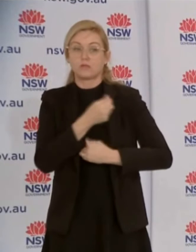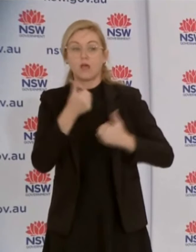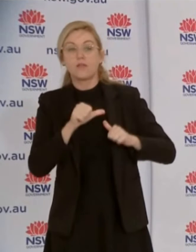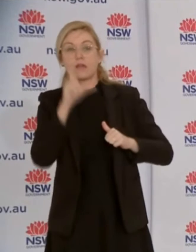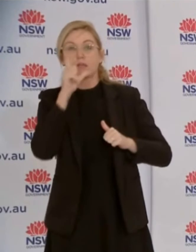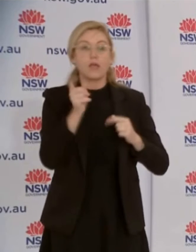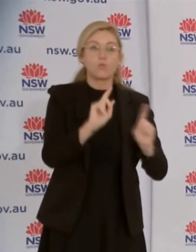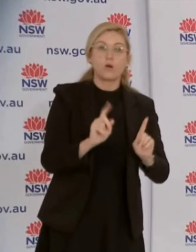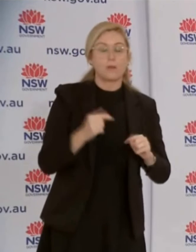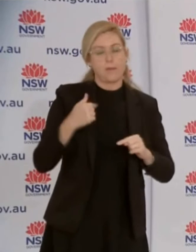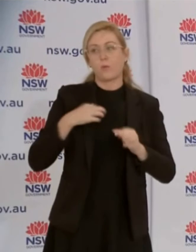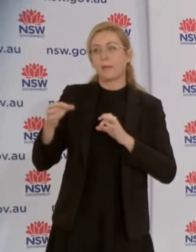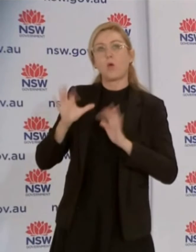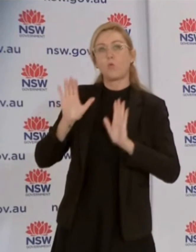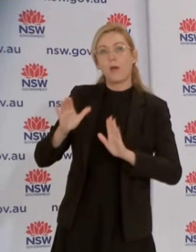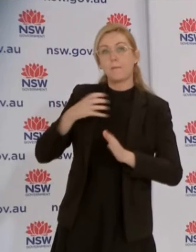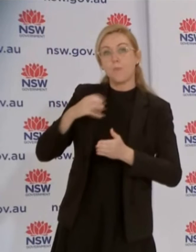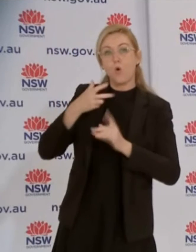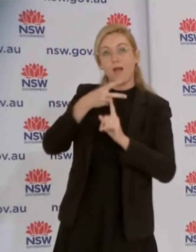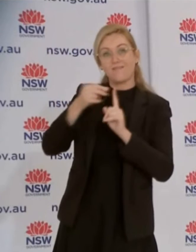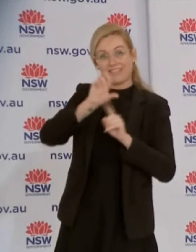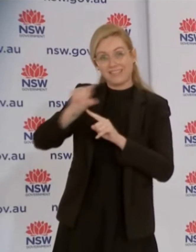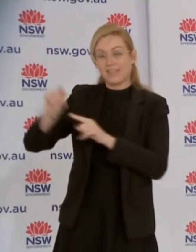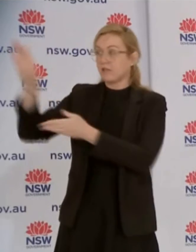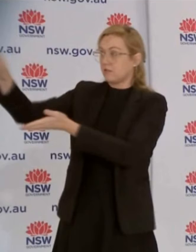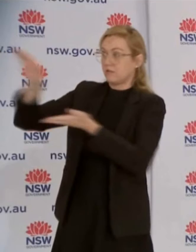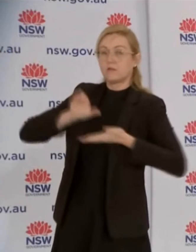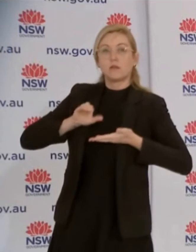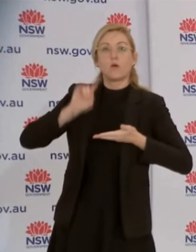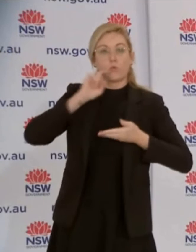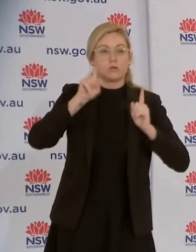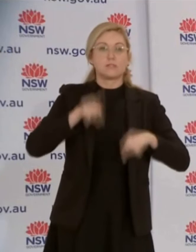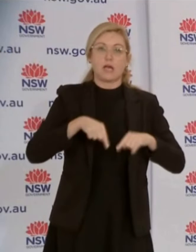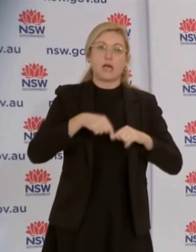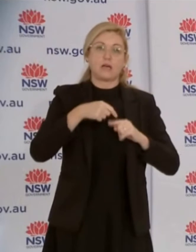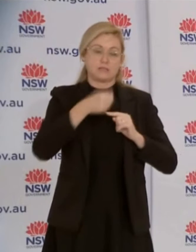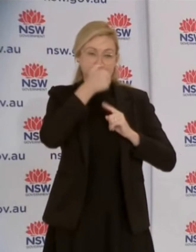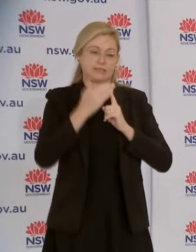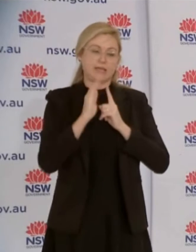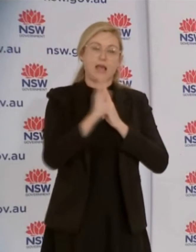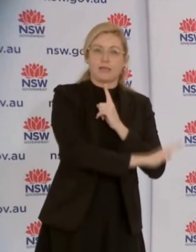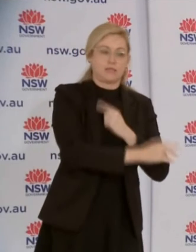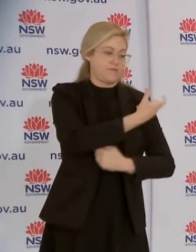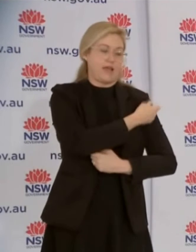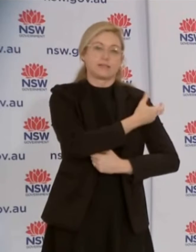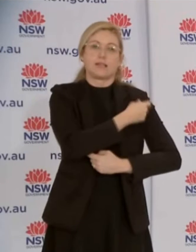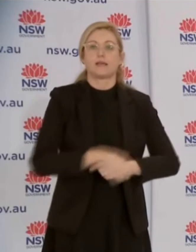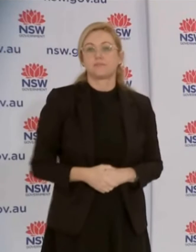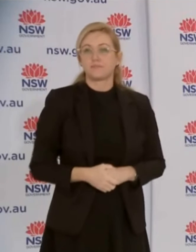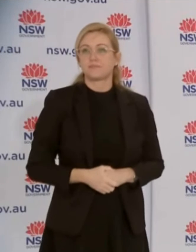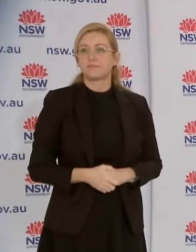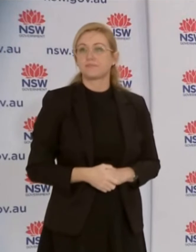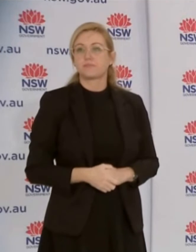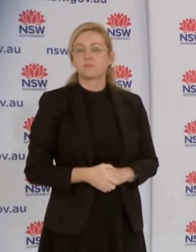to vaccinate 12 to 15-year-olds, and that will give all of us, especially younger children, that added layer of protection. Premier, you would have heard Premier about...